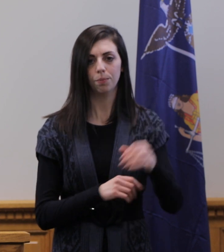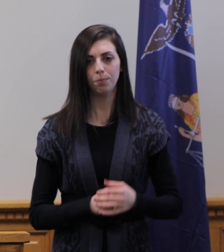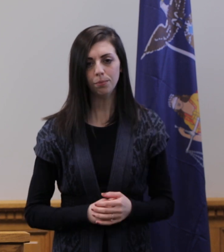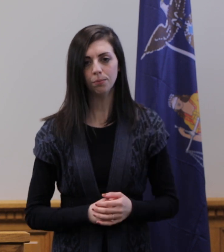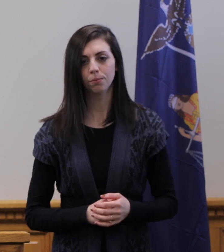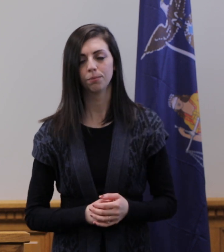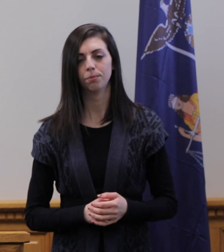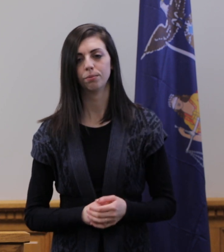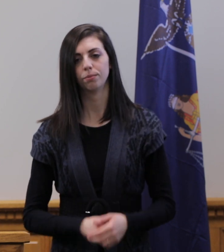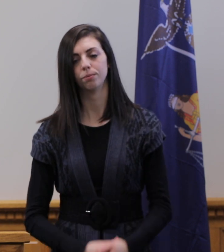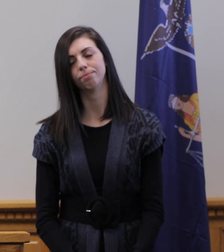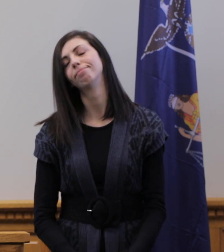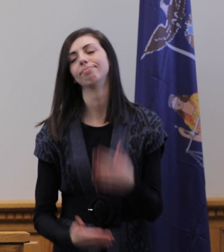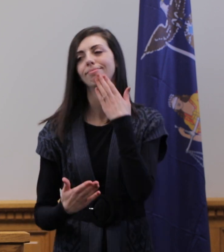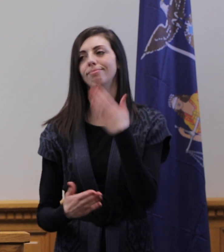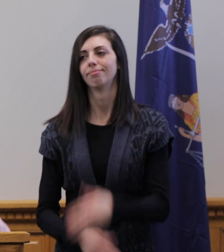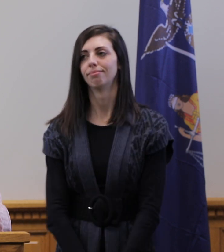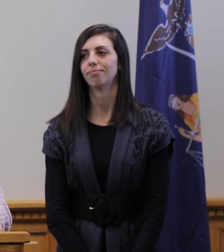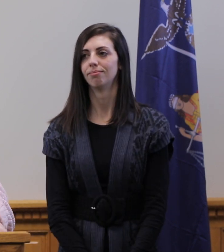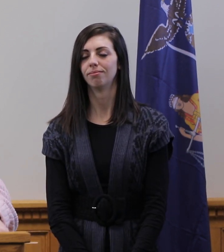315-349-3330. Thank you.